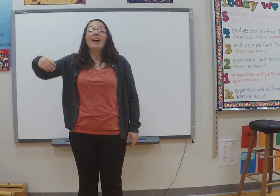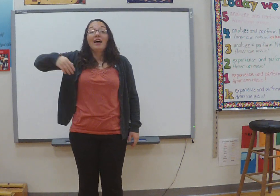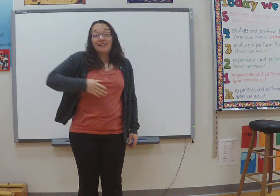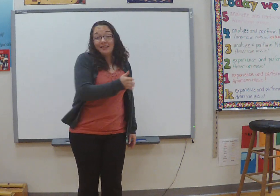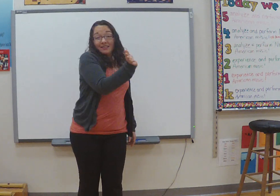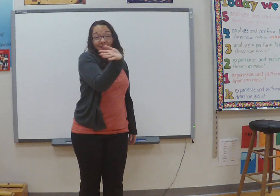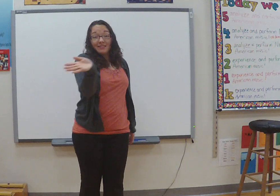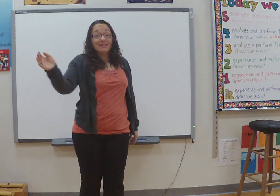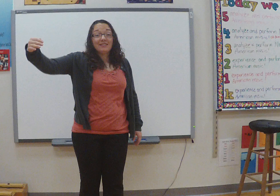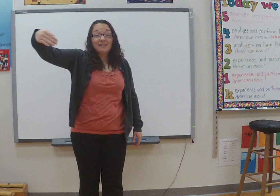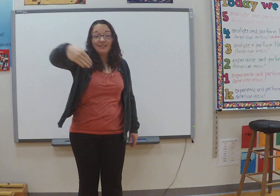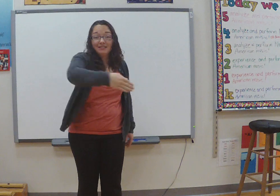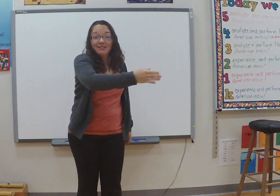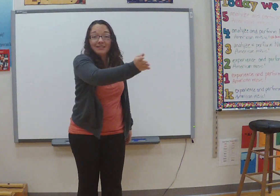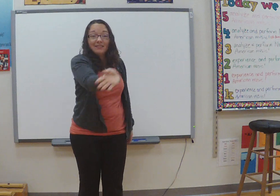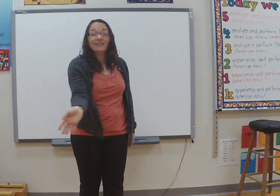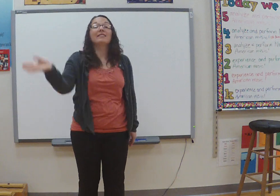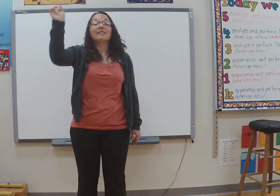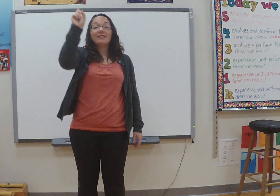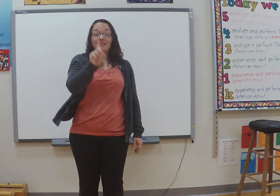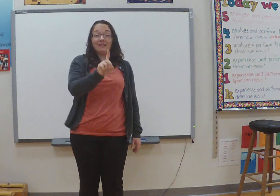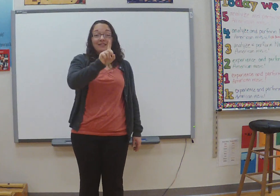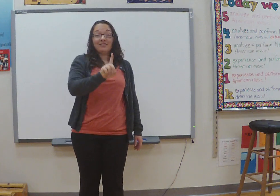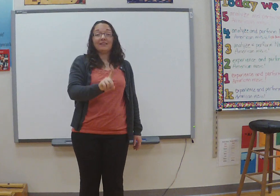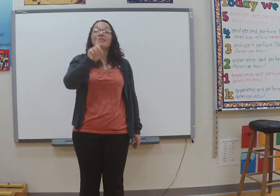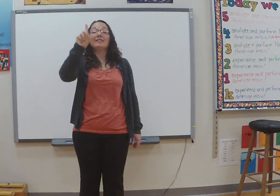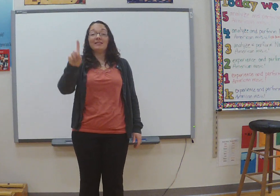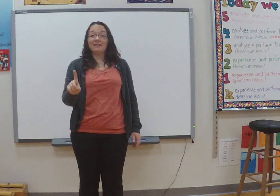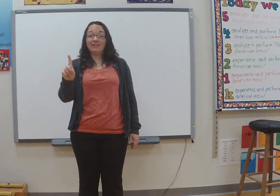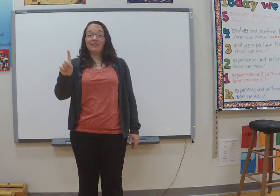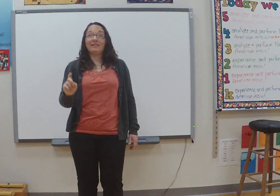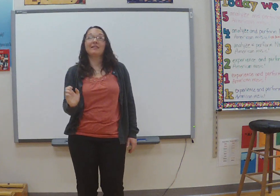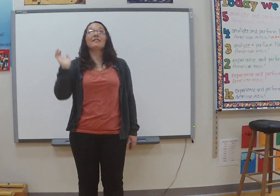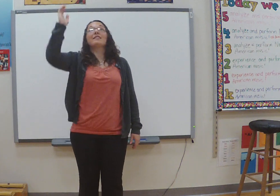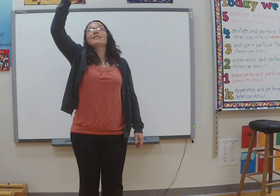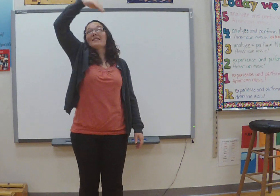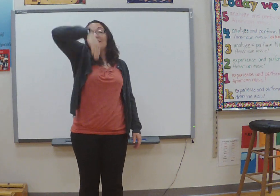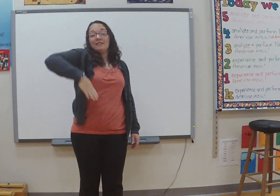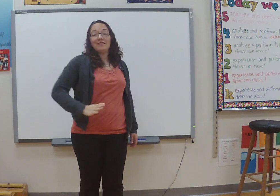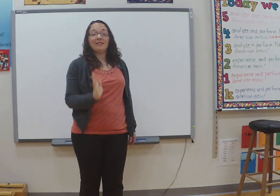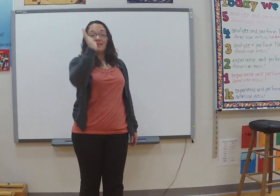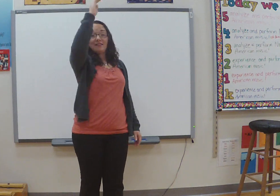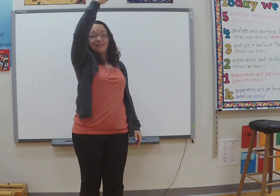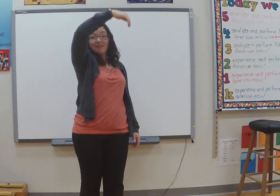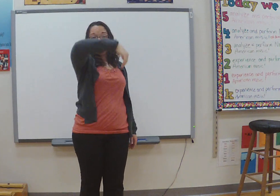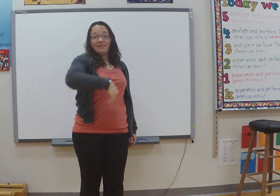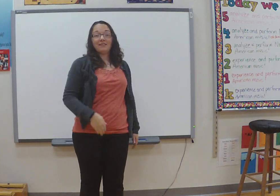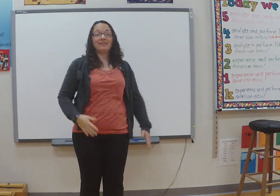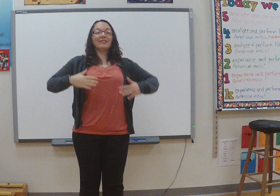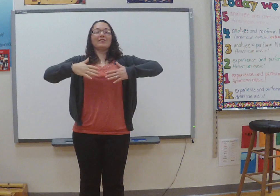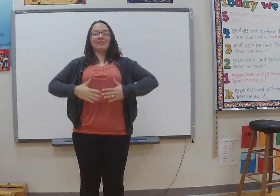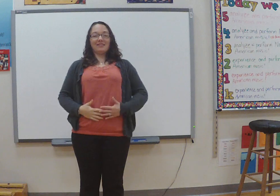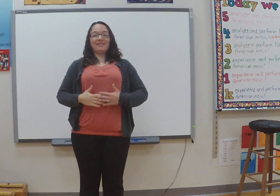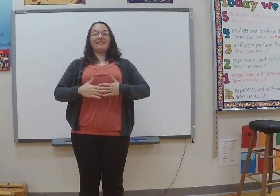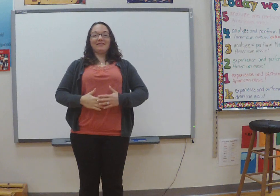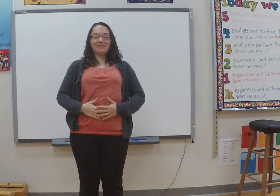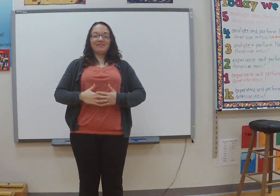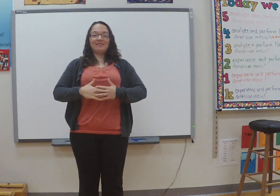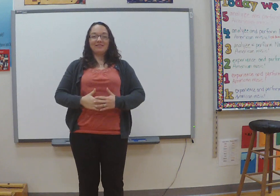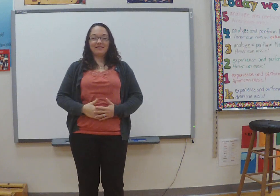Dancing through the snow In a wonder-stopping sleigh O'er the fields we go Laughing all the